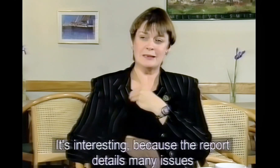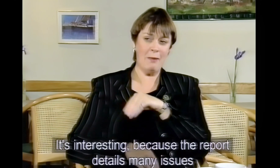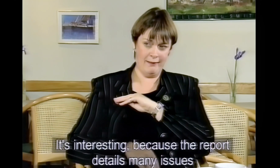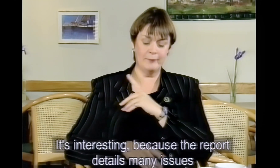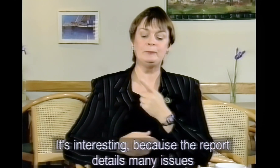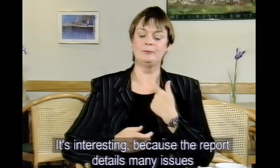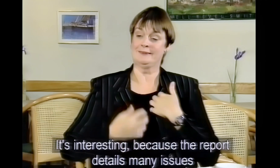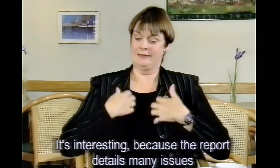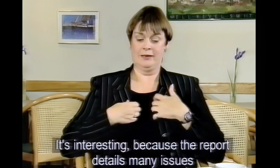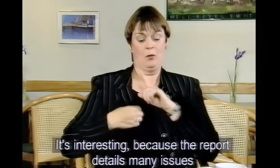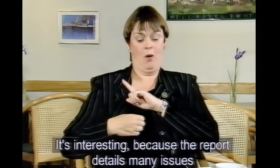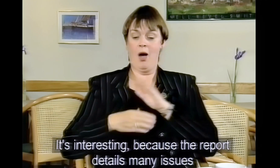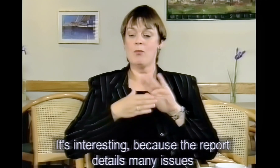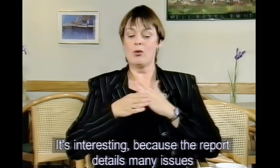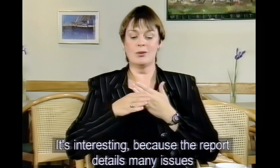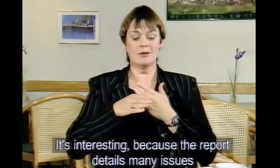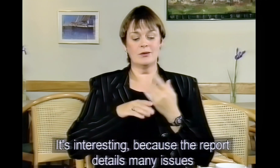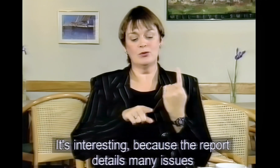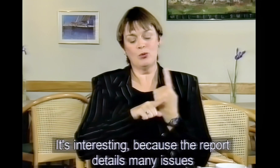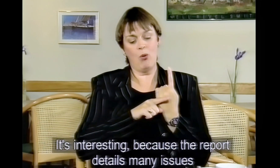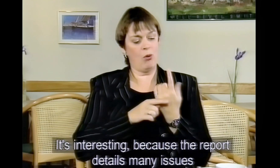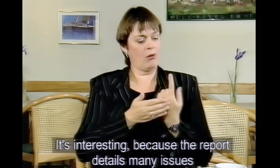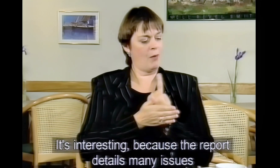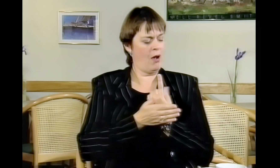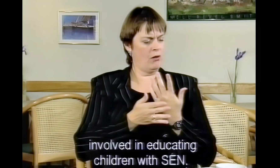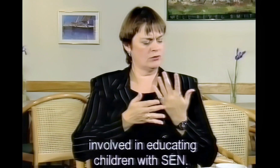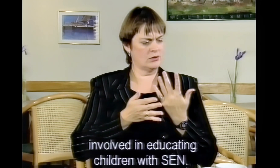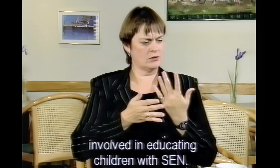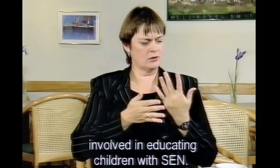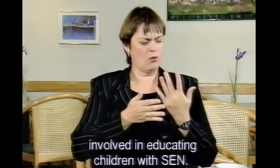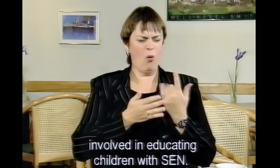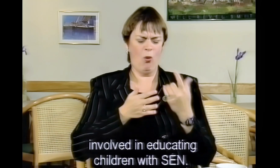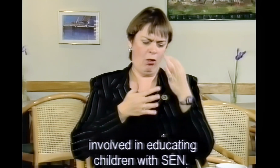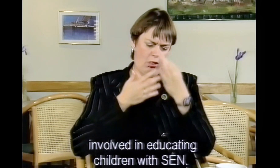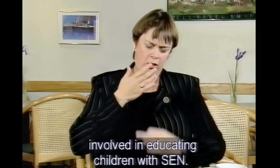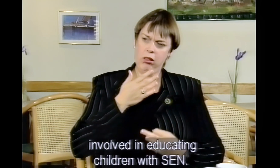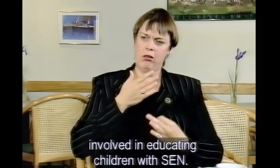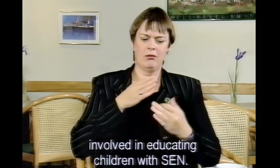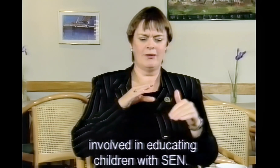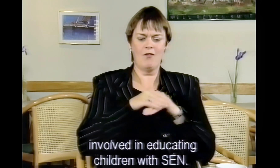1994. It's interesting because the report details many issues involved in educating children with